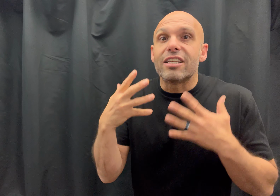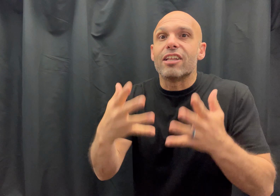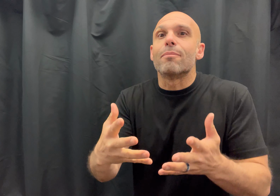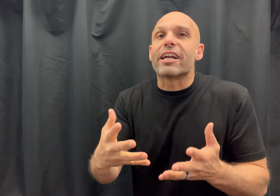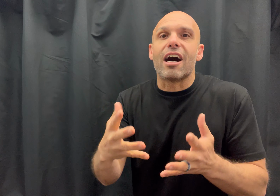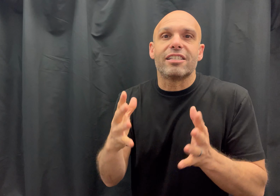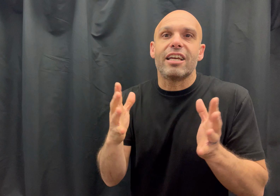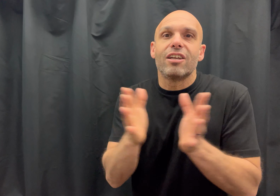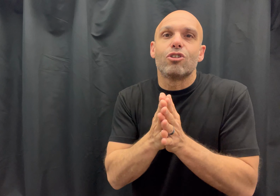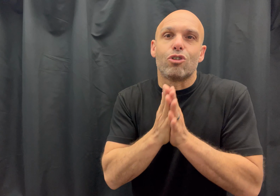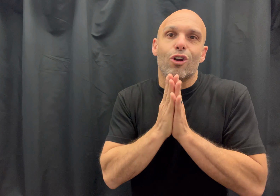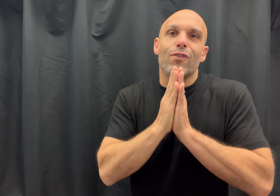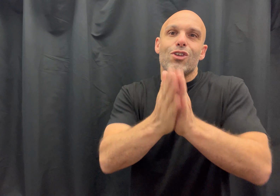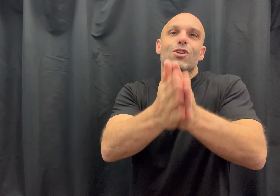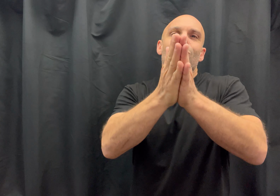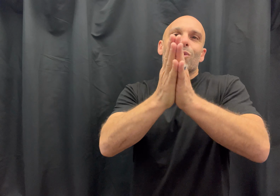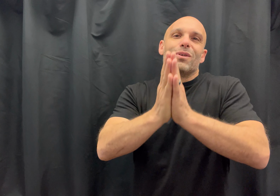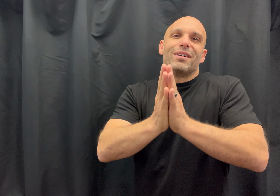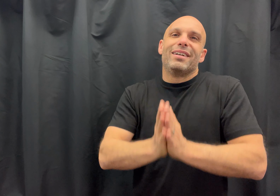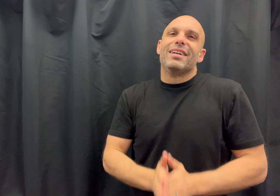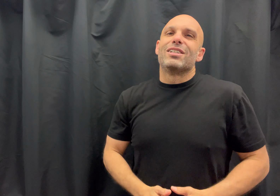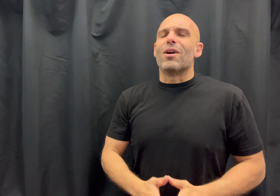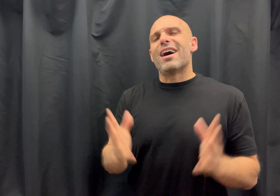tailor my content to serve you. So